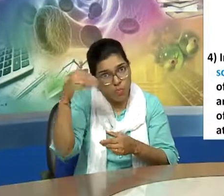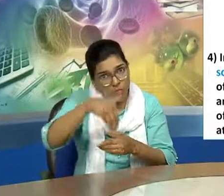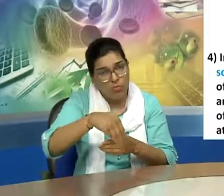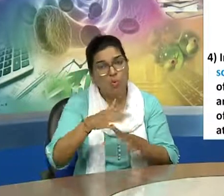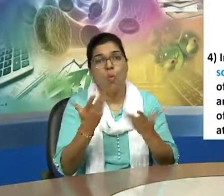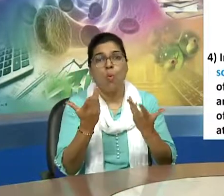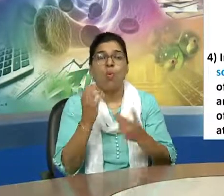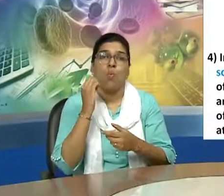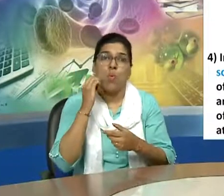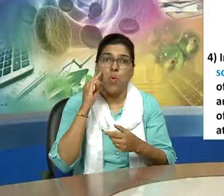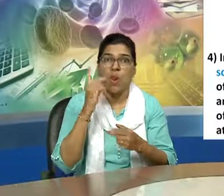and